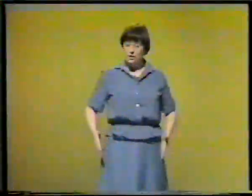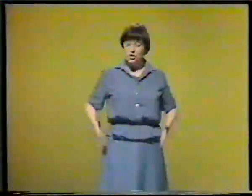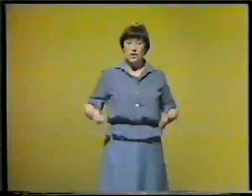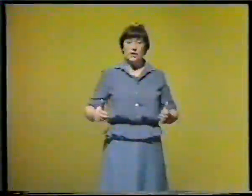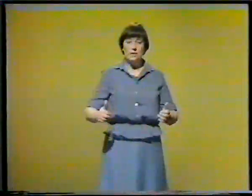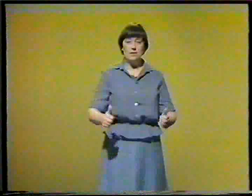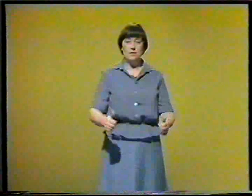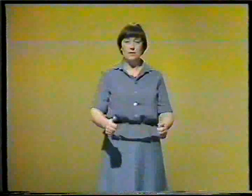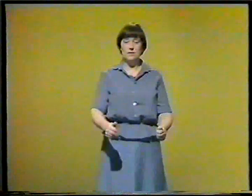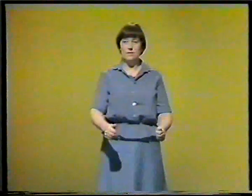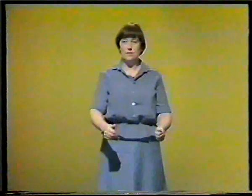Wheelchair.